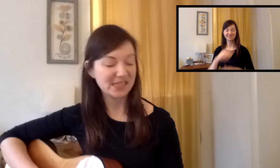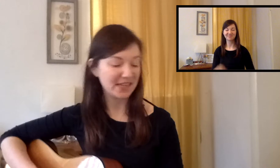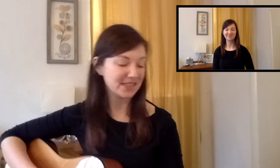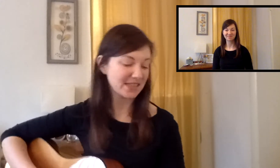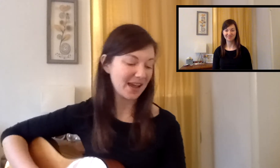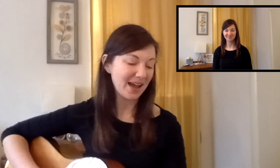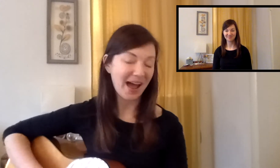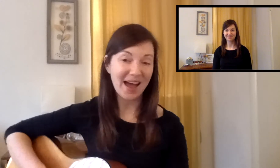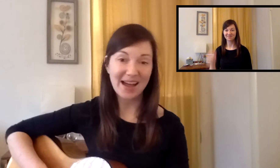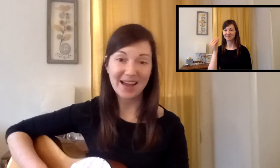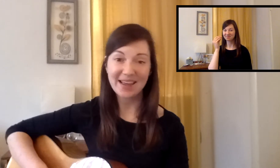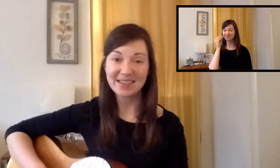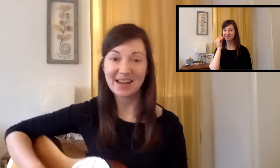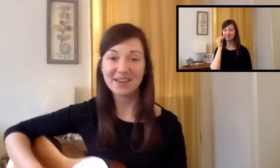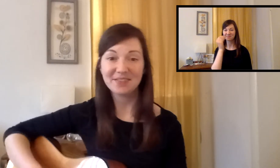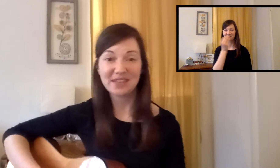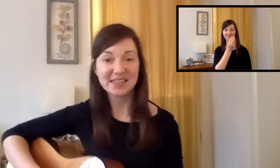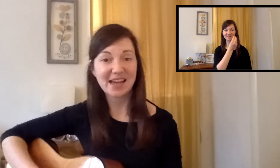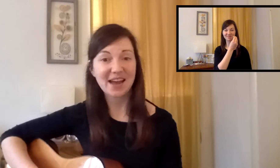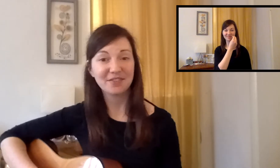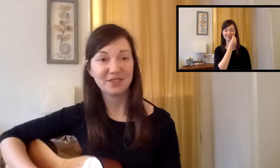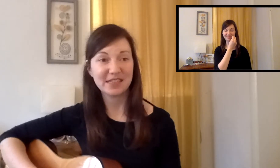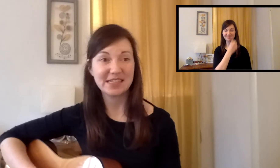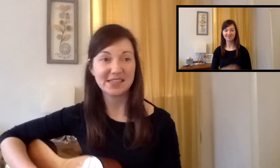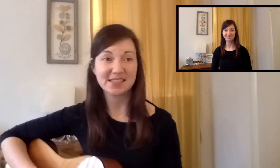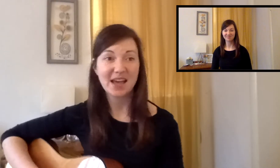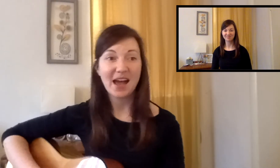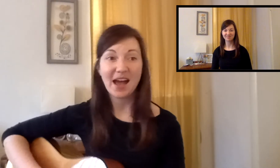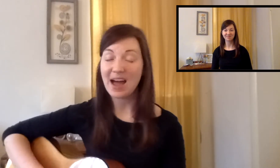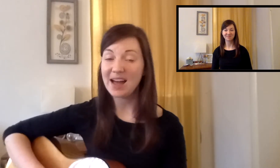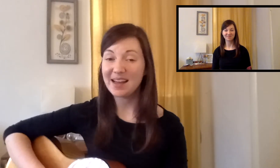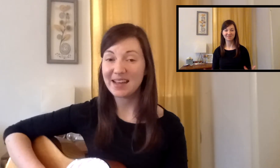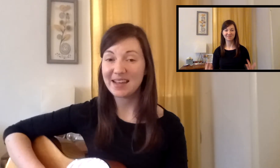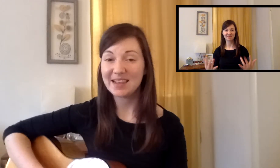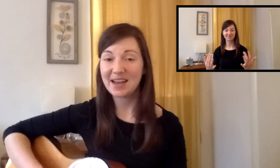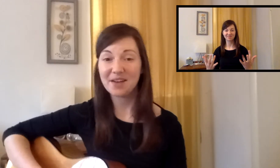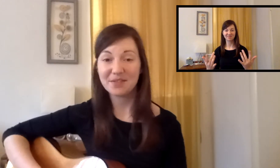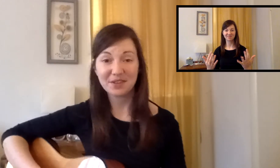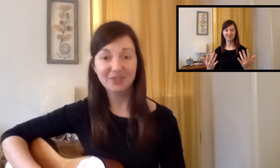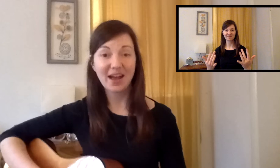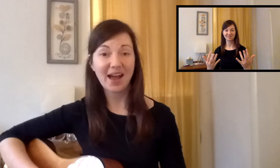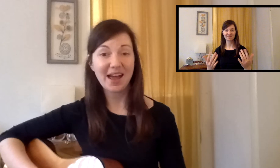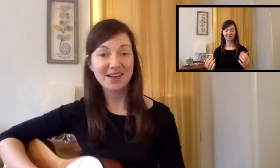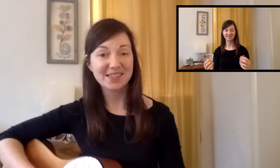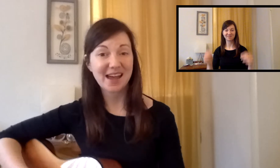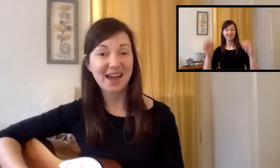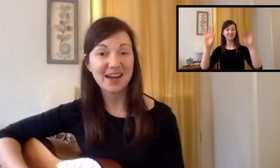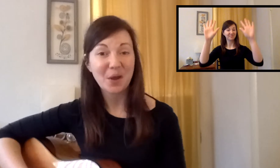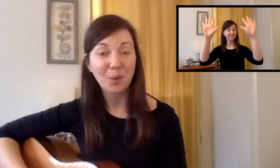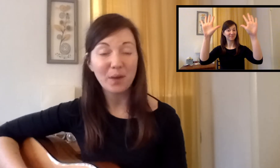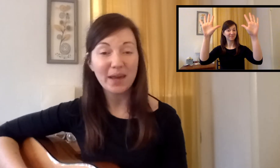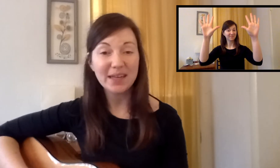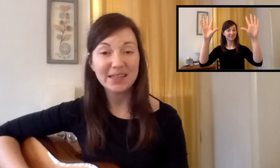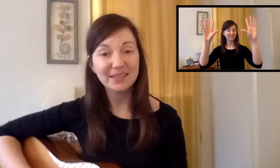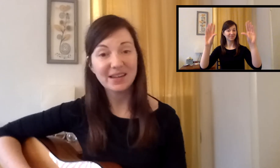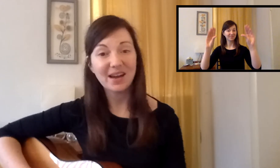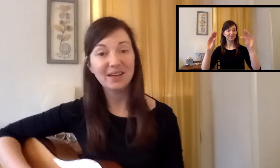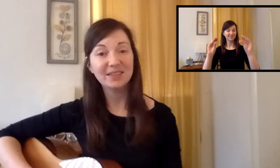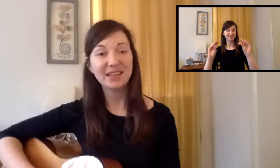fountains, I love the daffodils, I love the fireside when all the